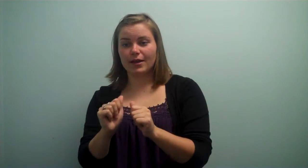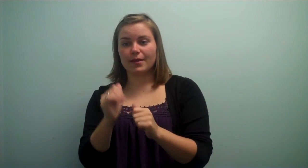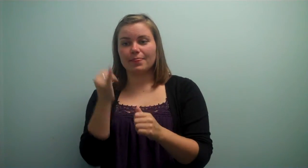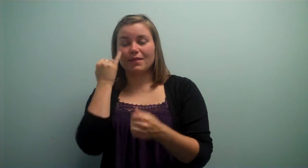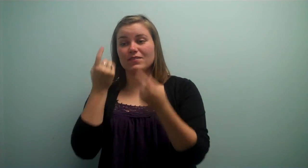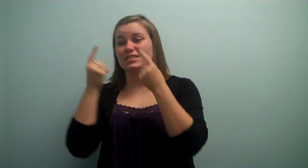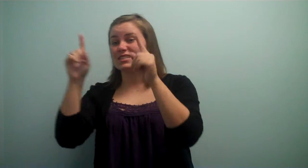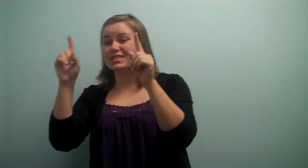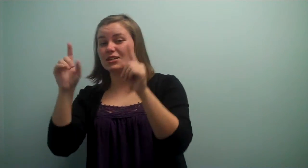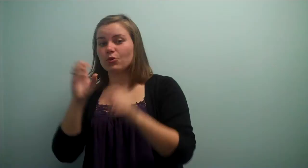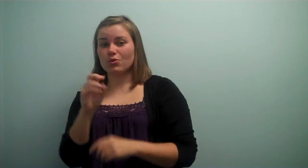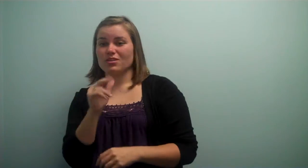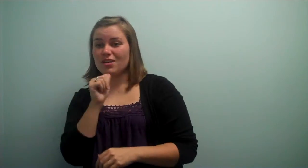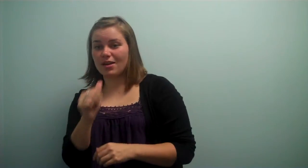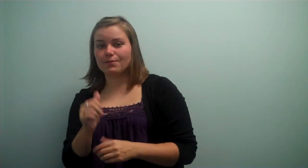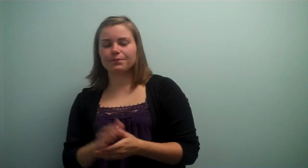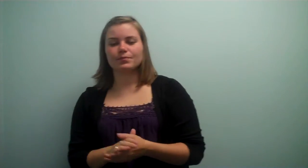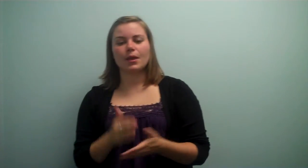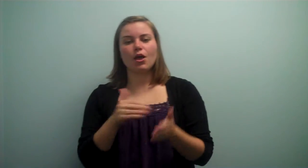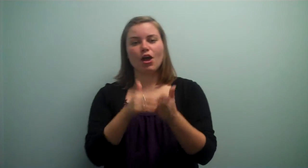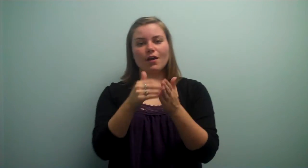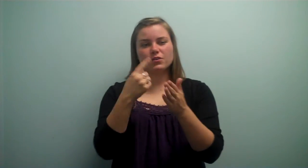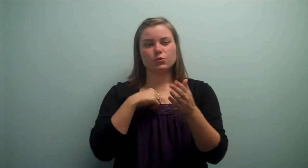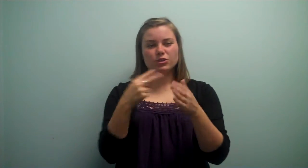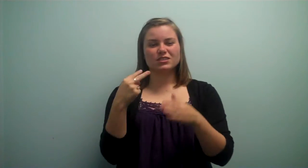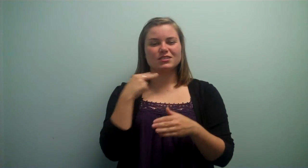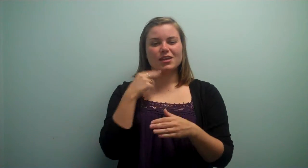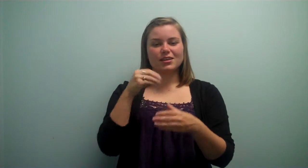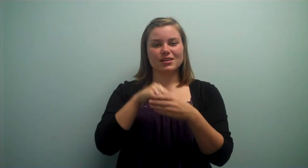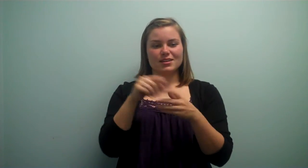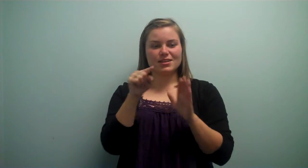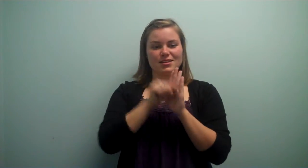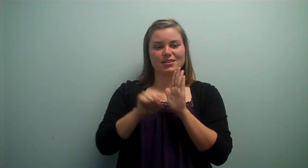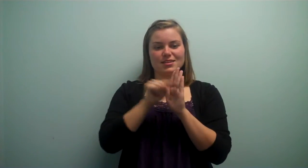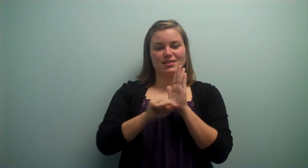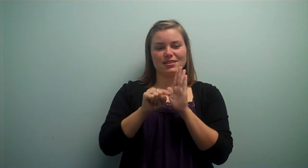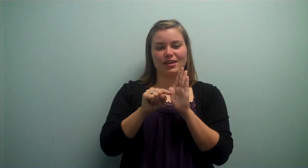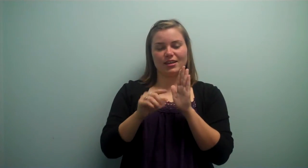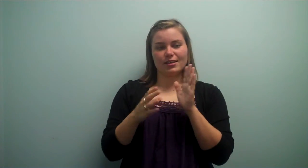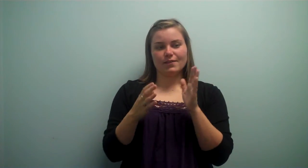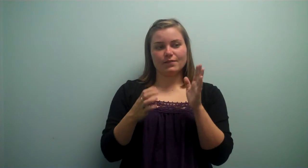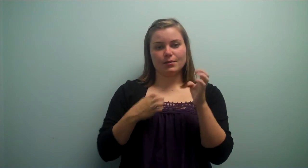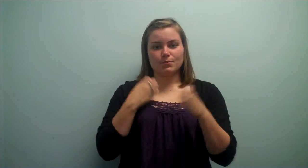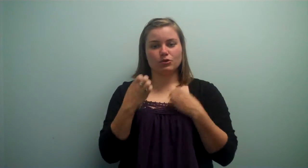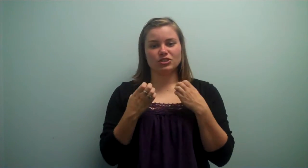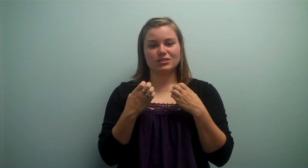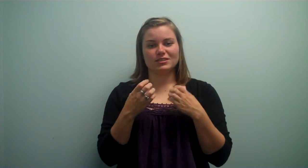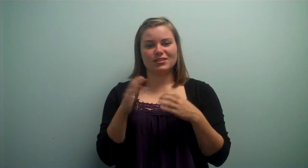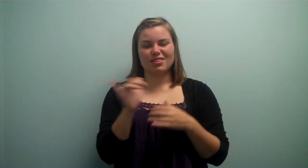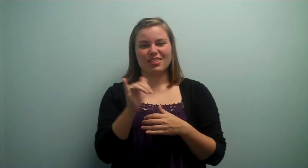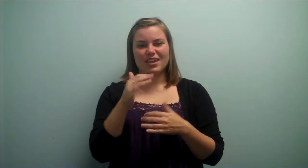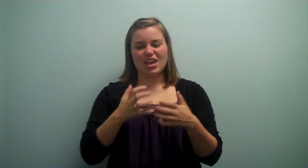we're stuck in negativity or negative emotions, such as anger, depression, anxiety, to name a